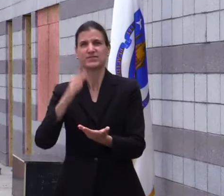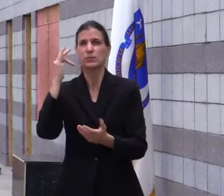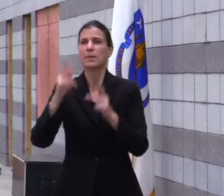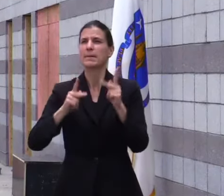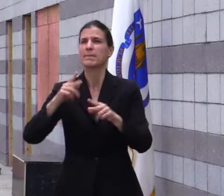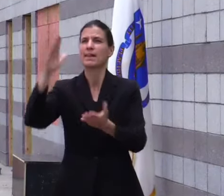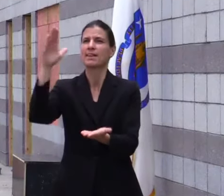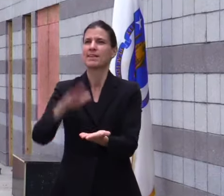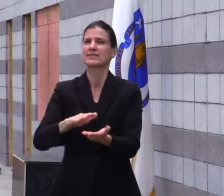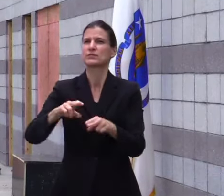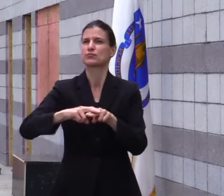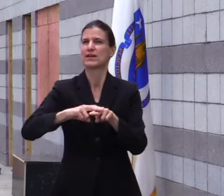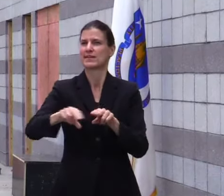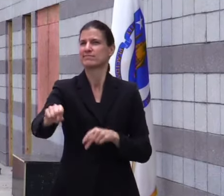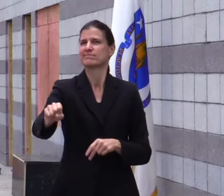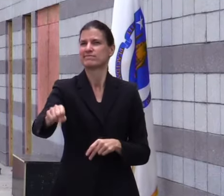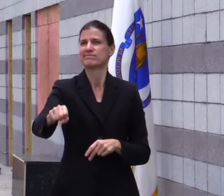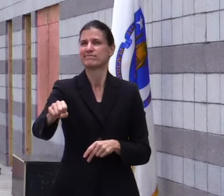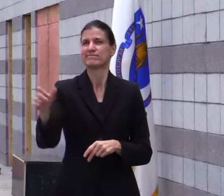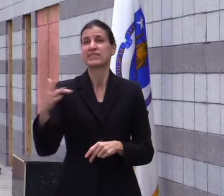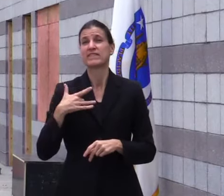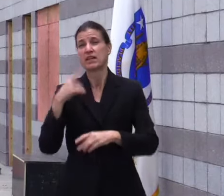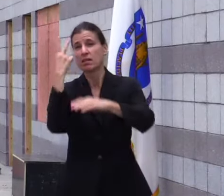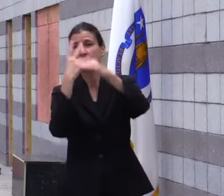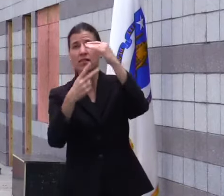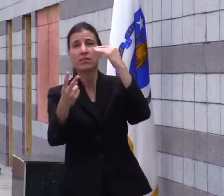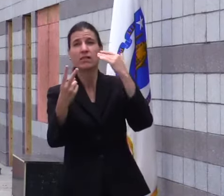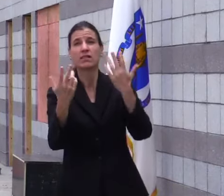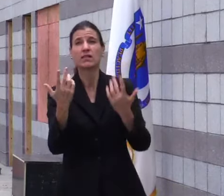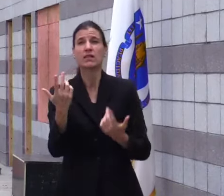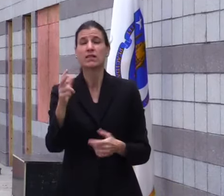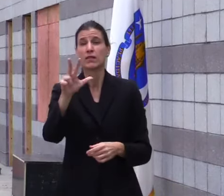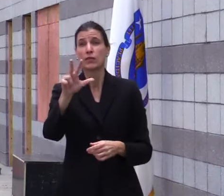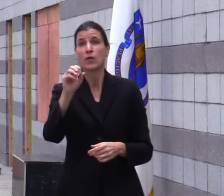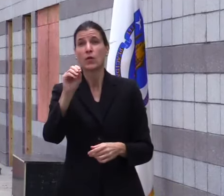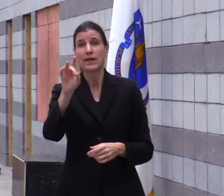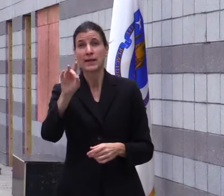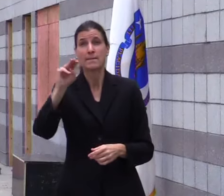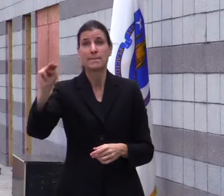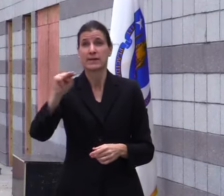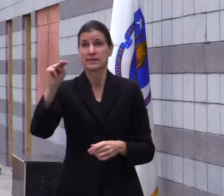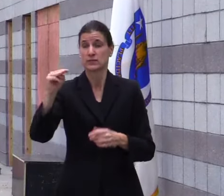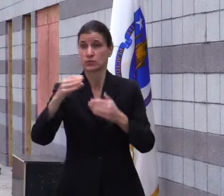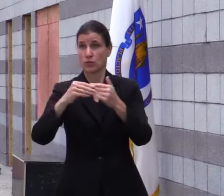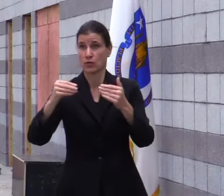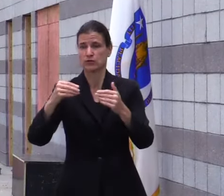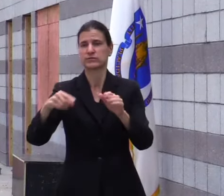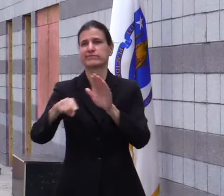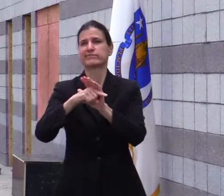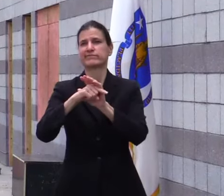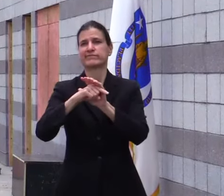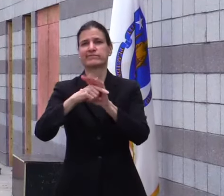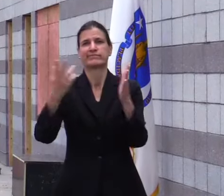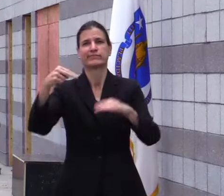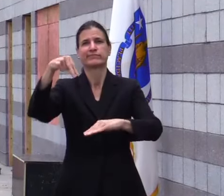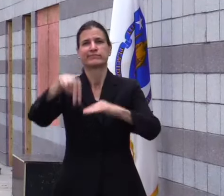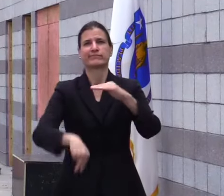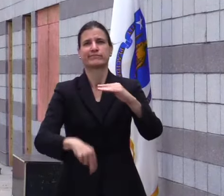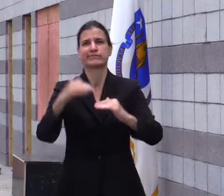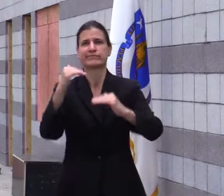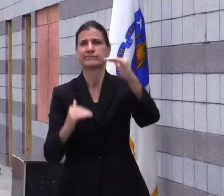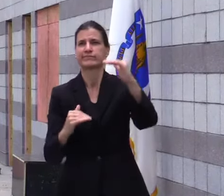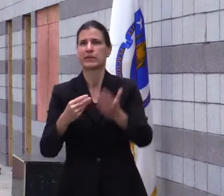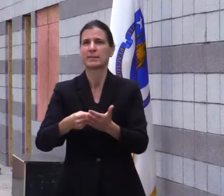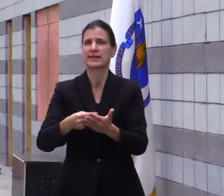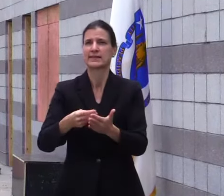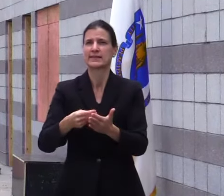next year shows a $308 million deficit. We are currently working on solutions to that. We're going to take a look at what type of in-house